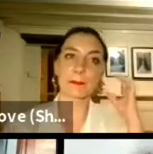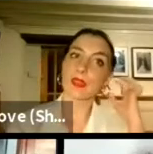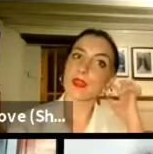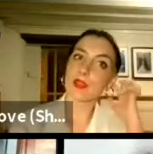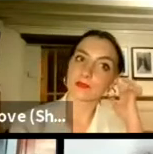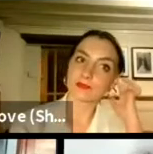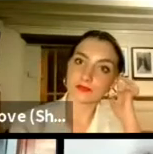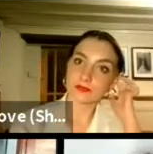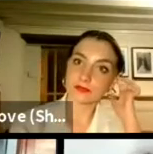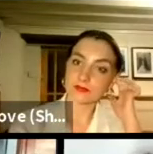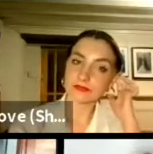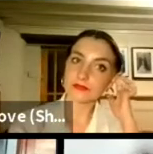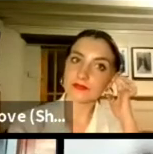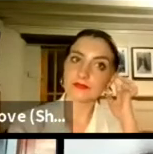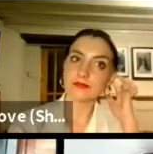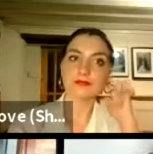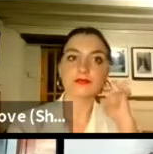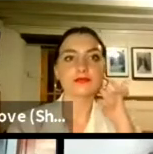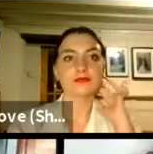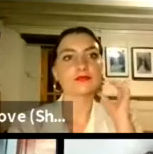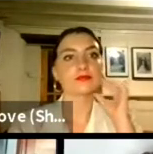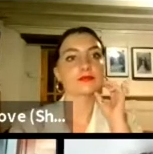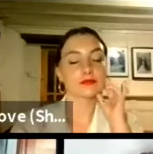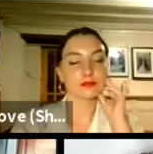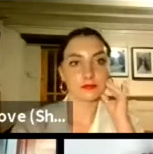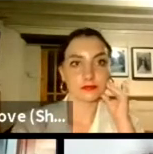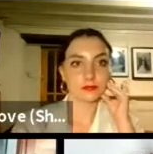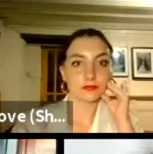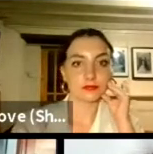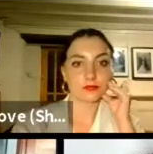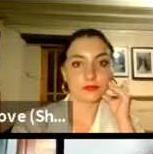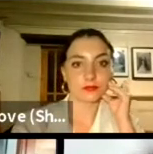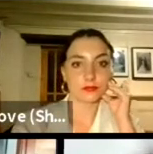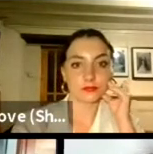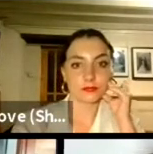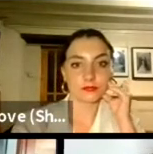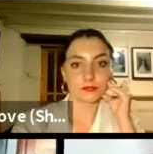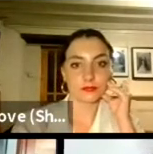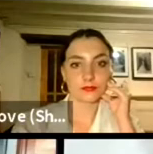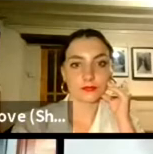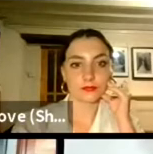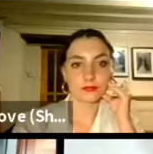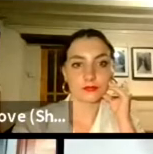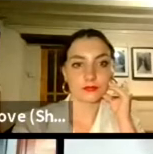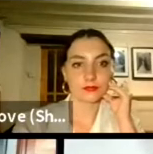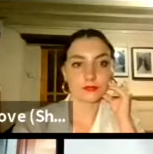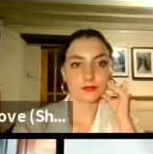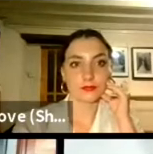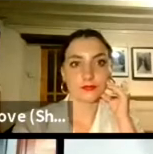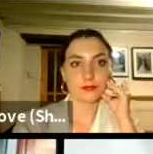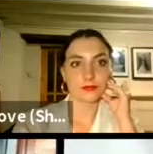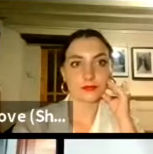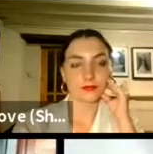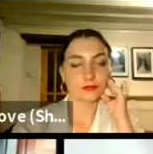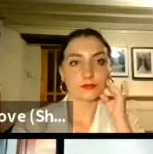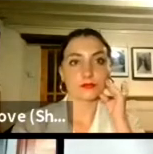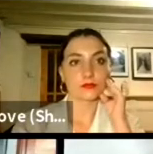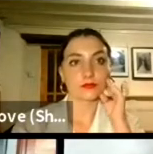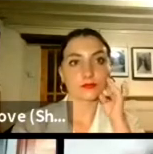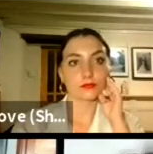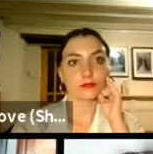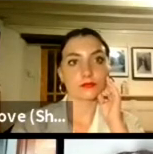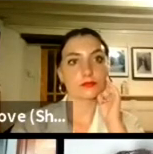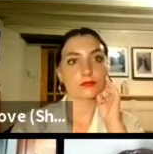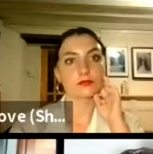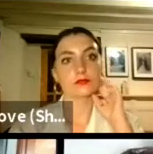instruction about pedagogy and approaches is going to do is to make people who do care and do want to teach and